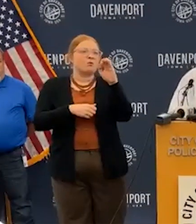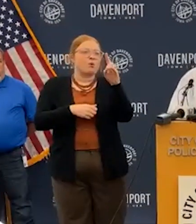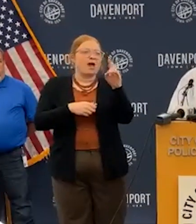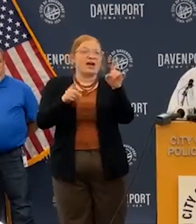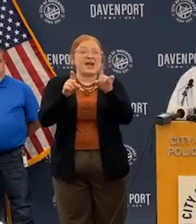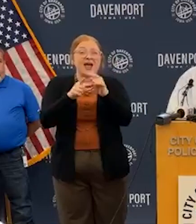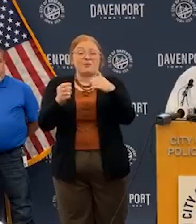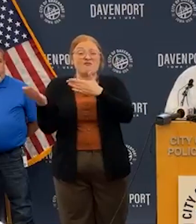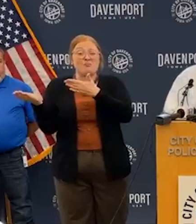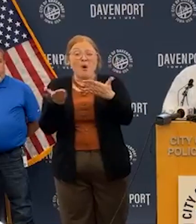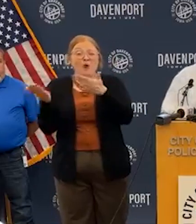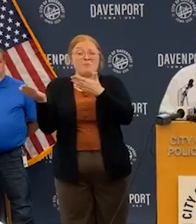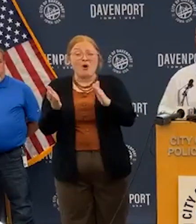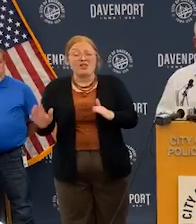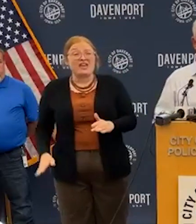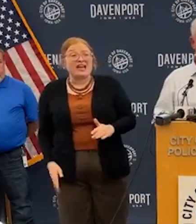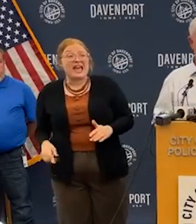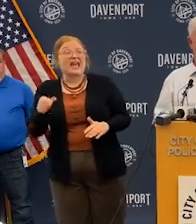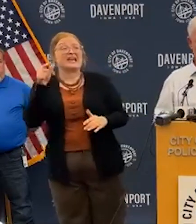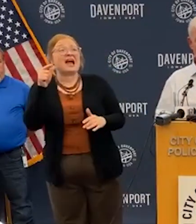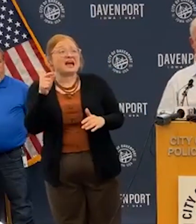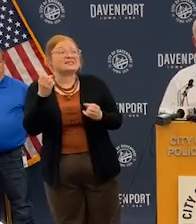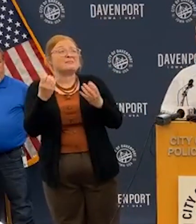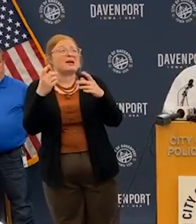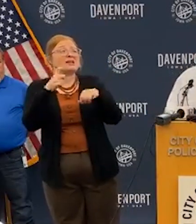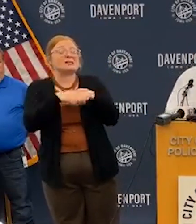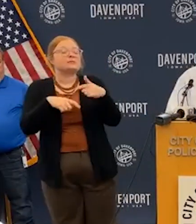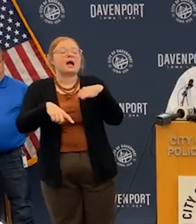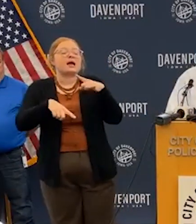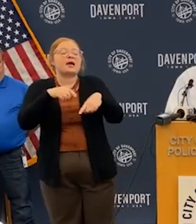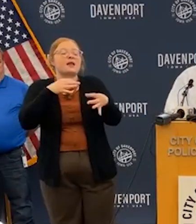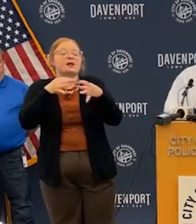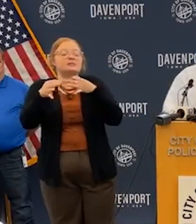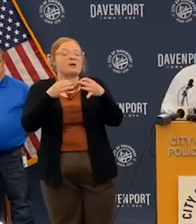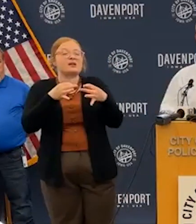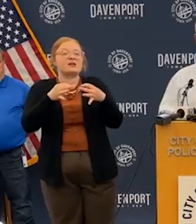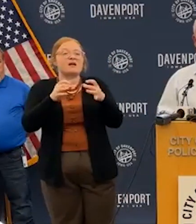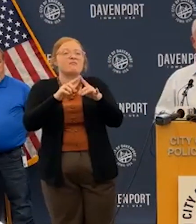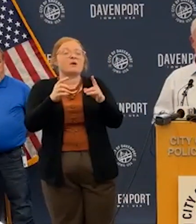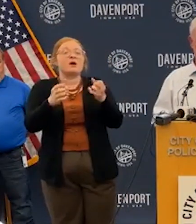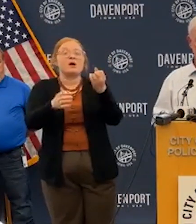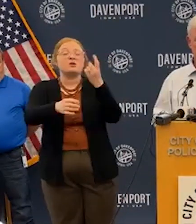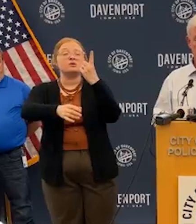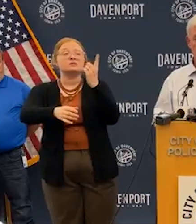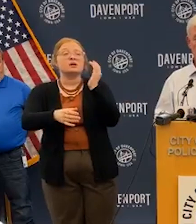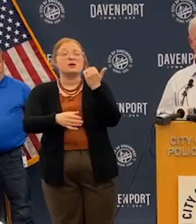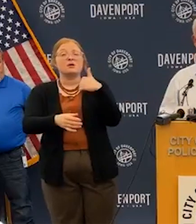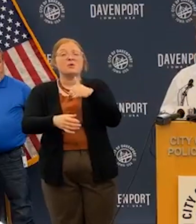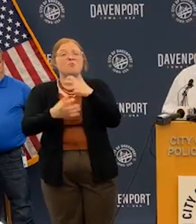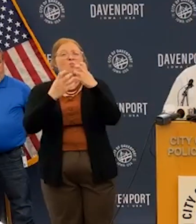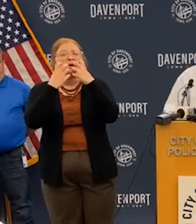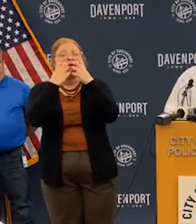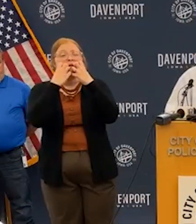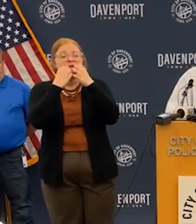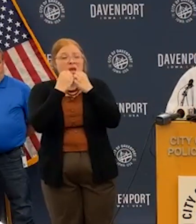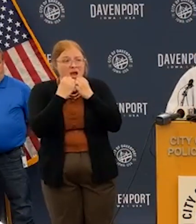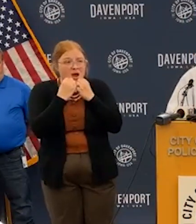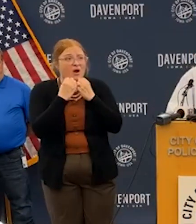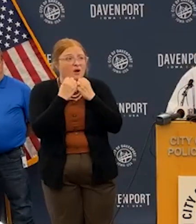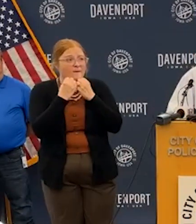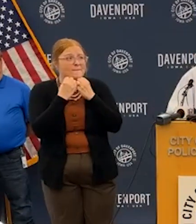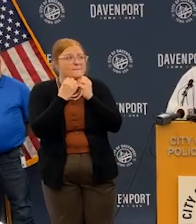enough, but the amount of caring by our first responders to get in that